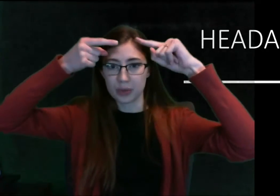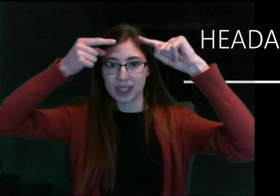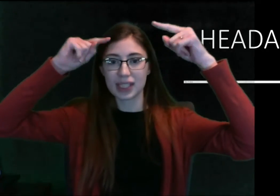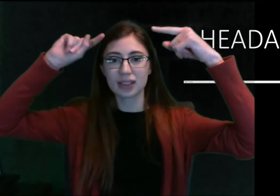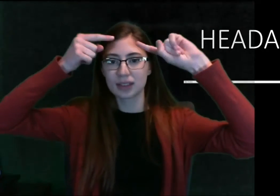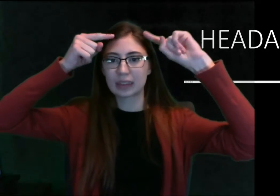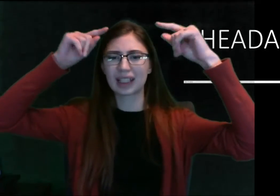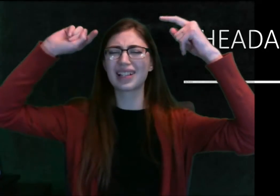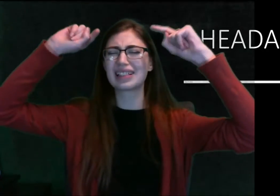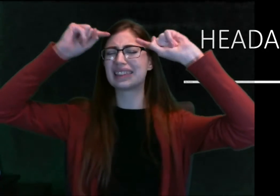twisting.